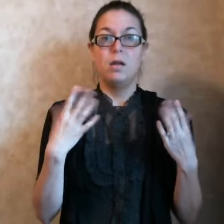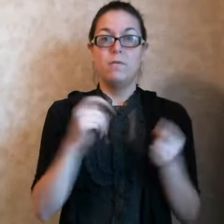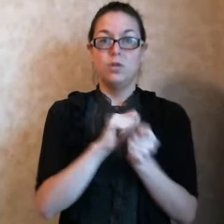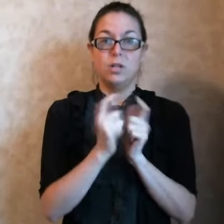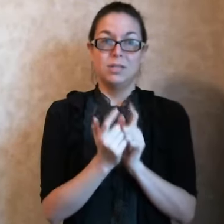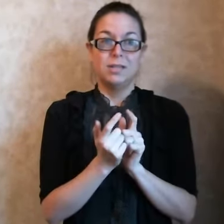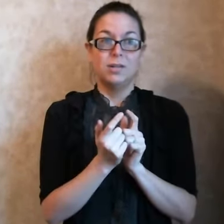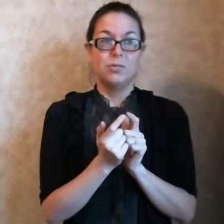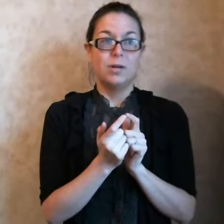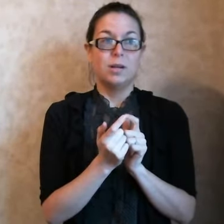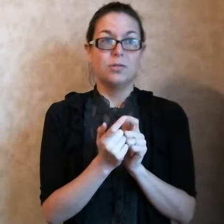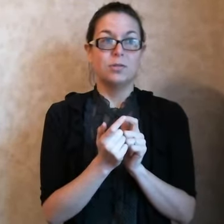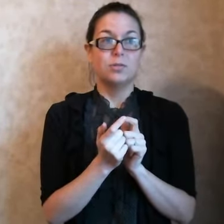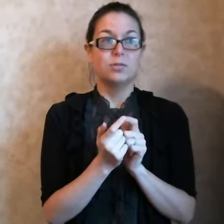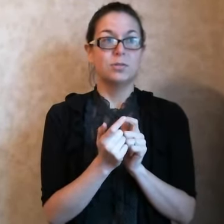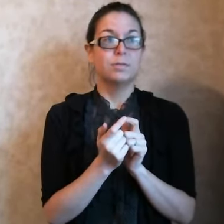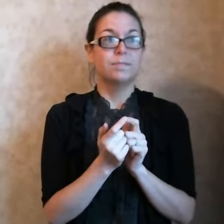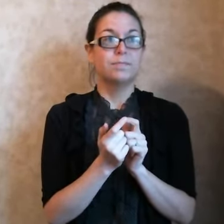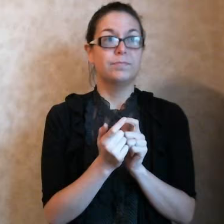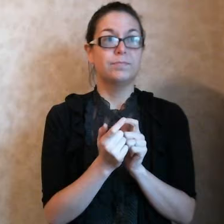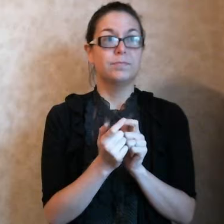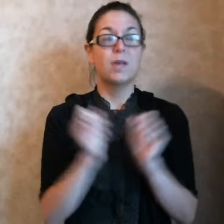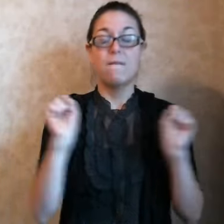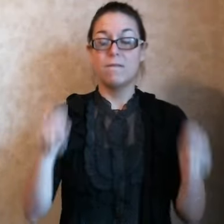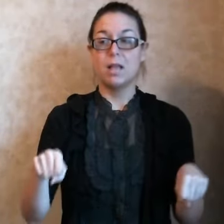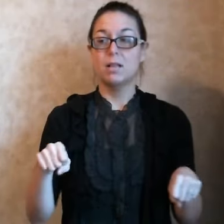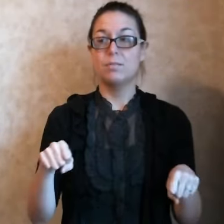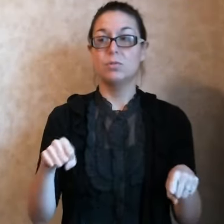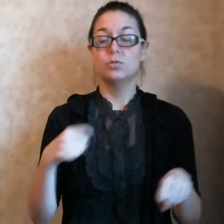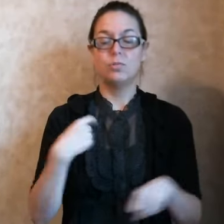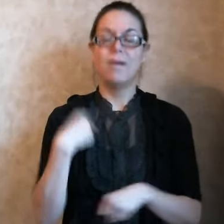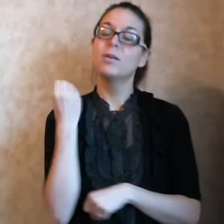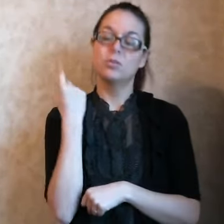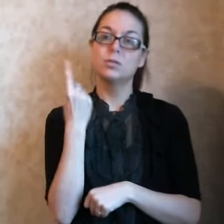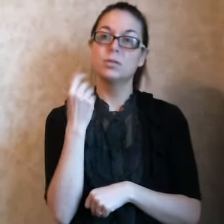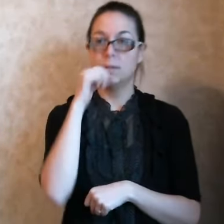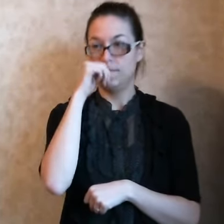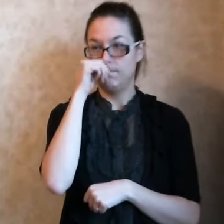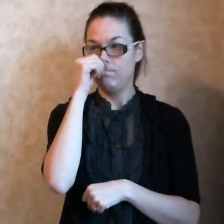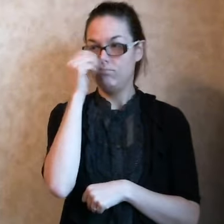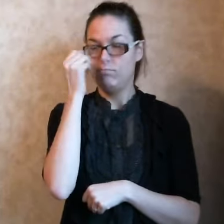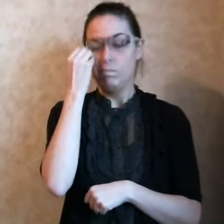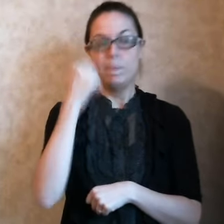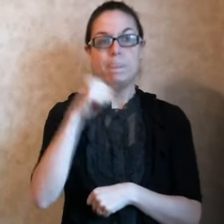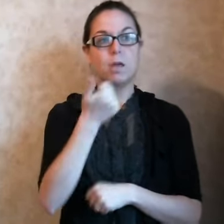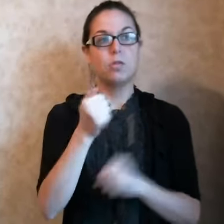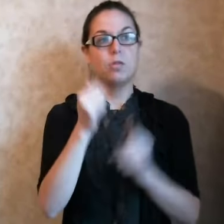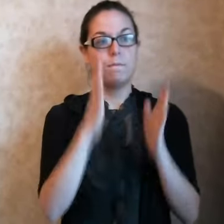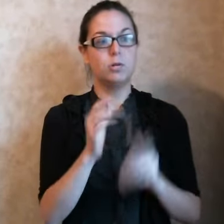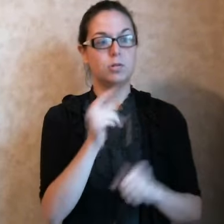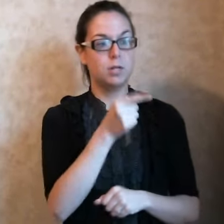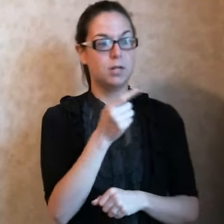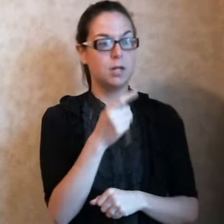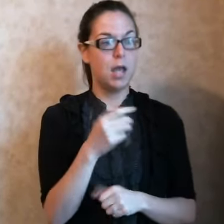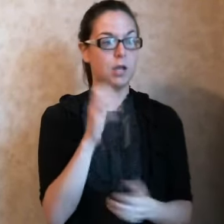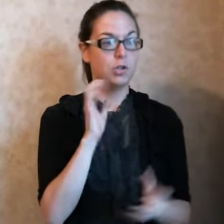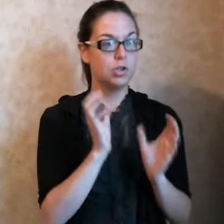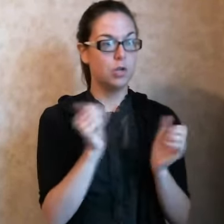there. Then the other woman I talked to also grew up cueing. She was